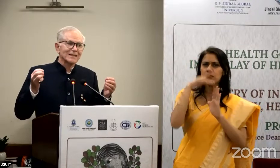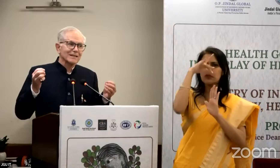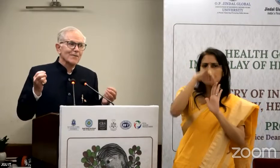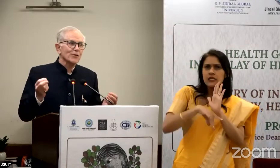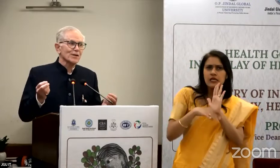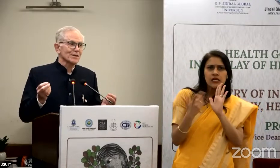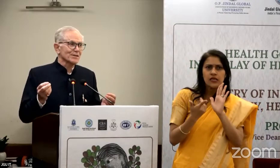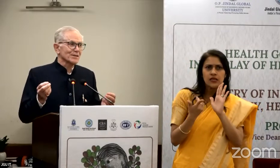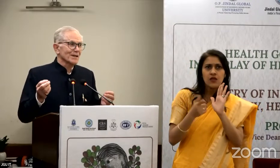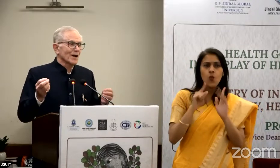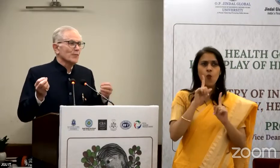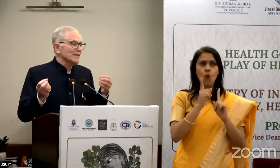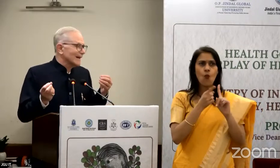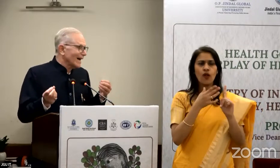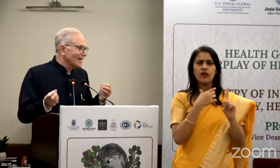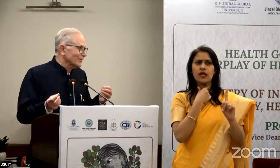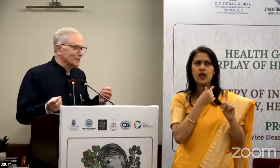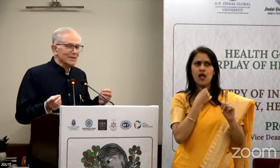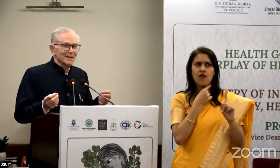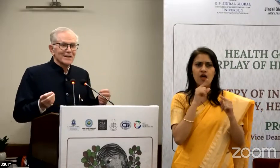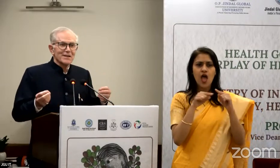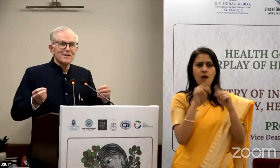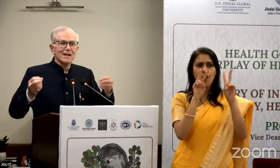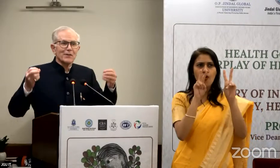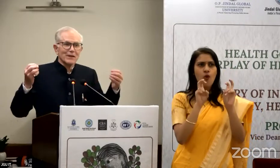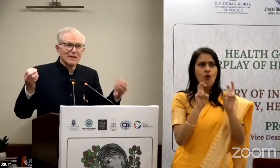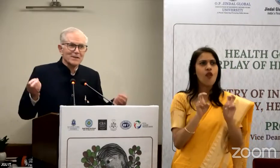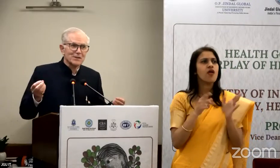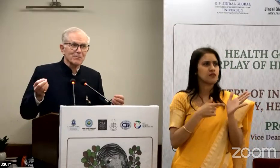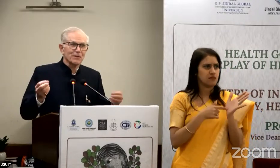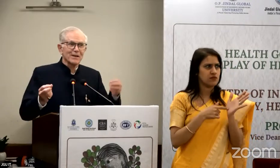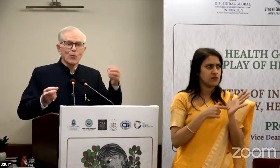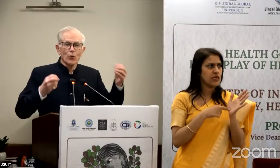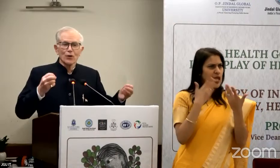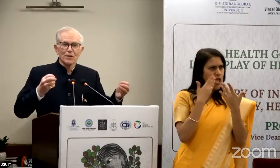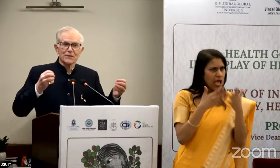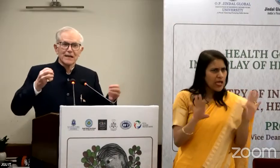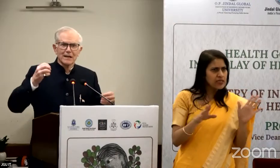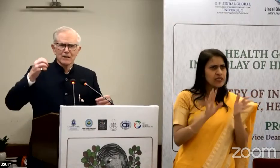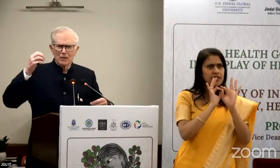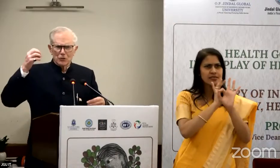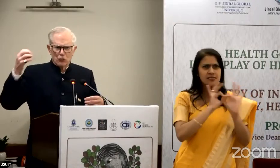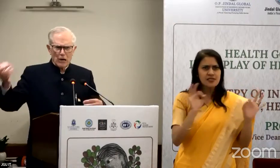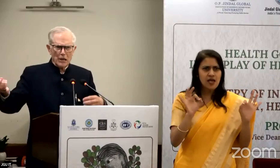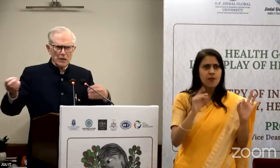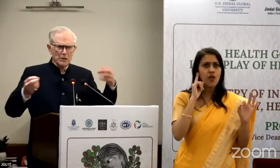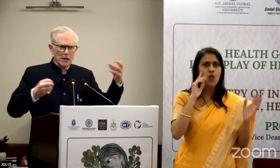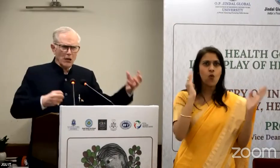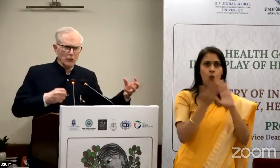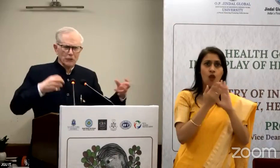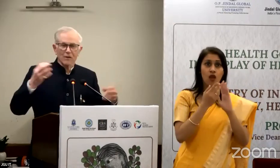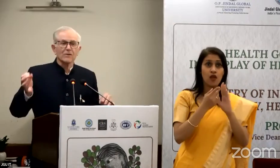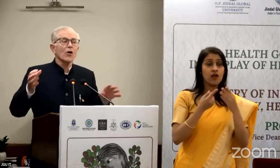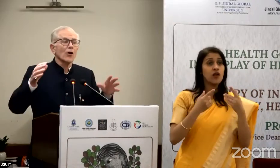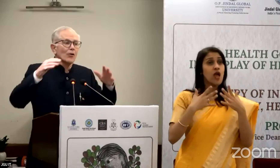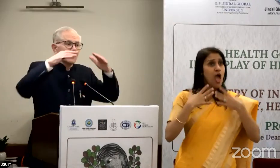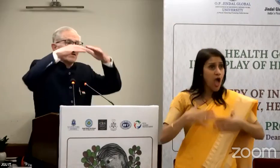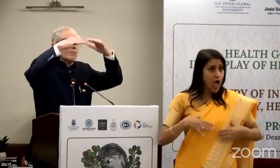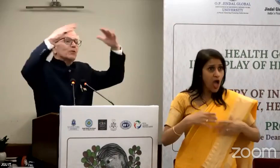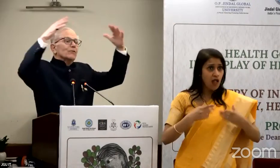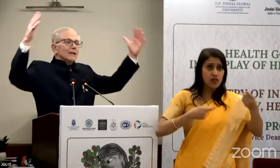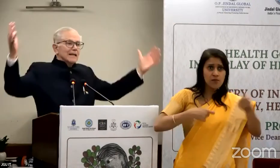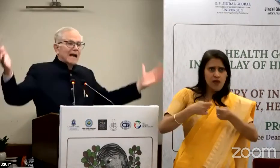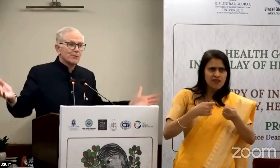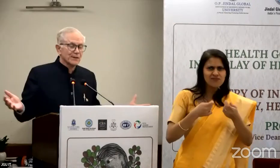the cleverness of the titles. Nothing is simply a word of saying trade and health. No, you've